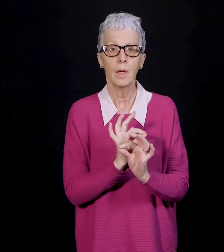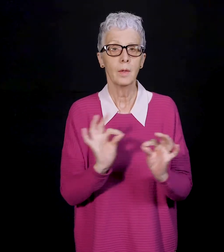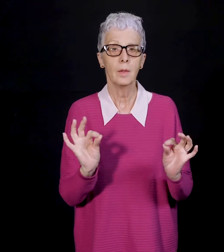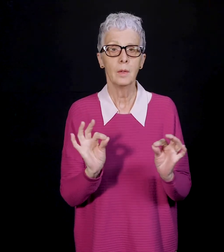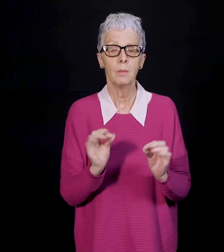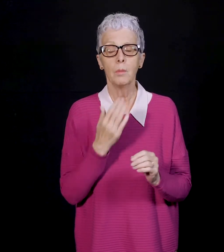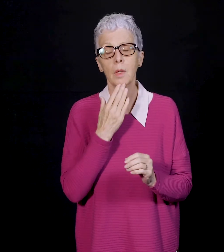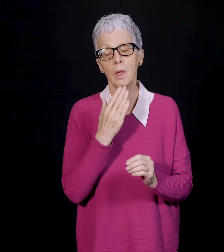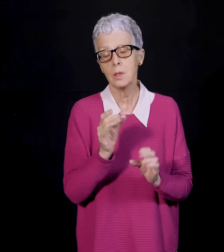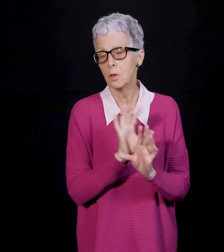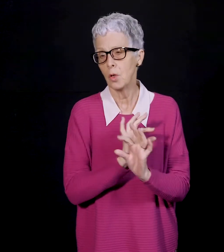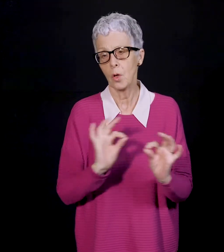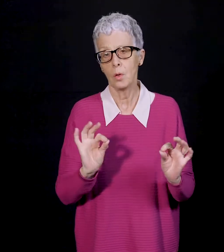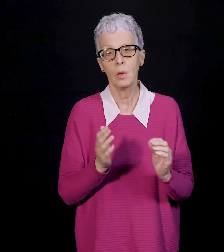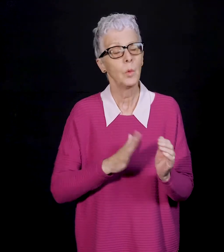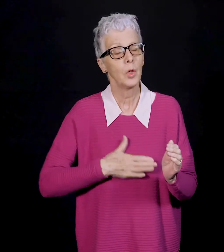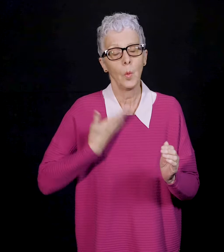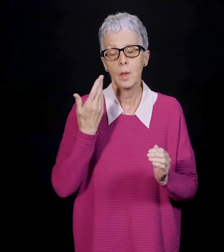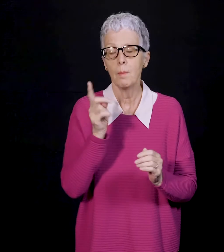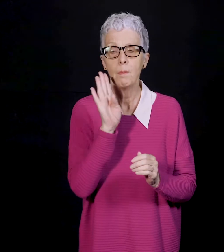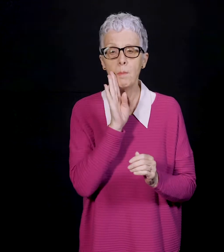Don't let us miss it.